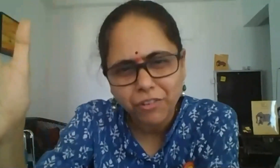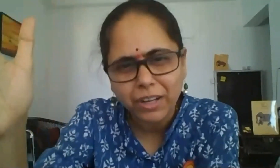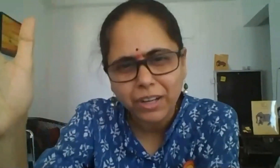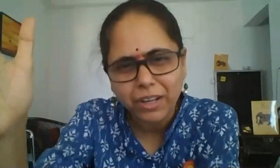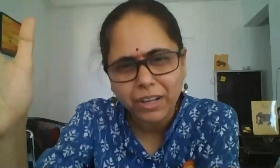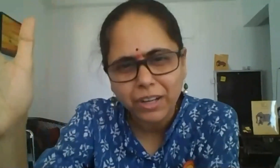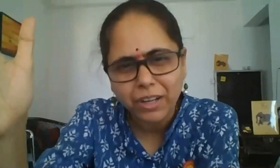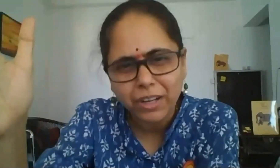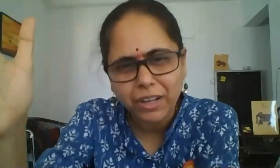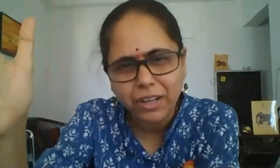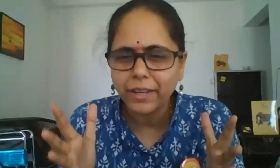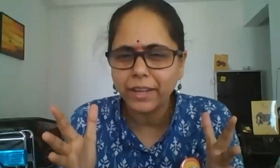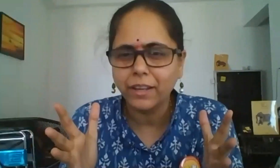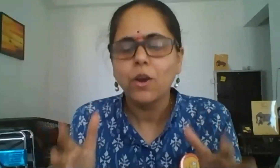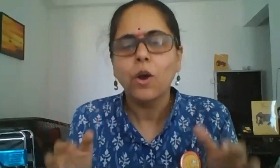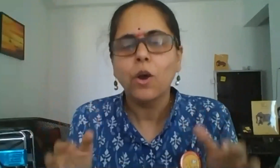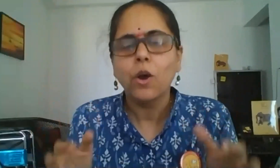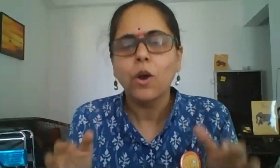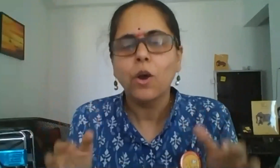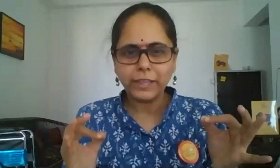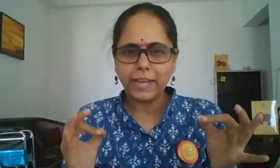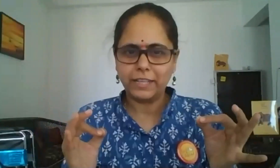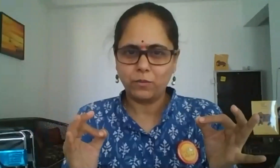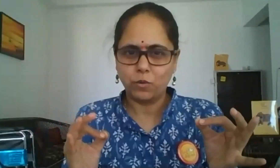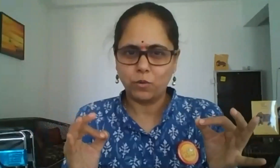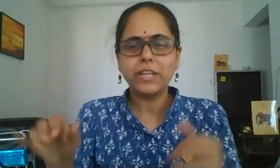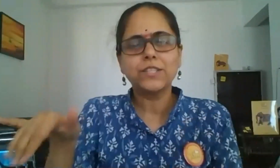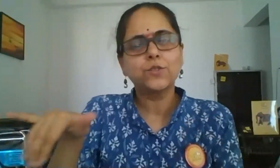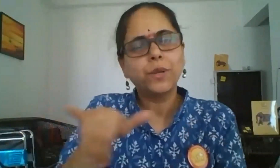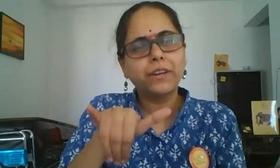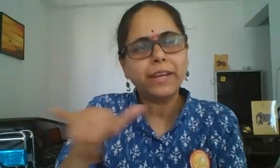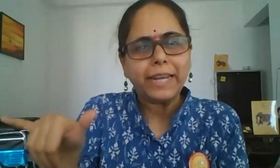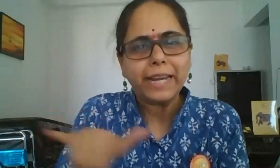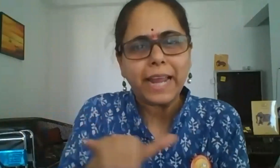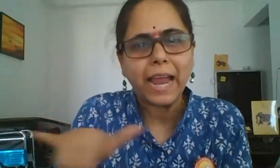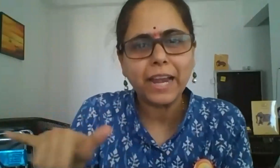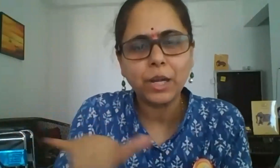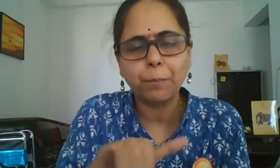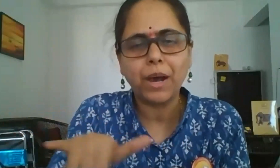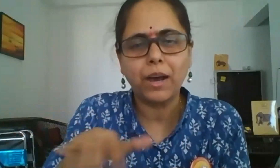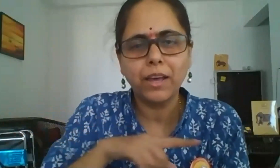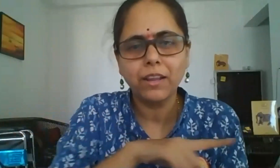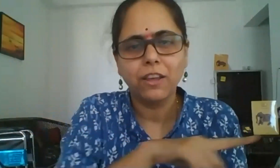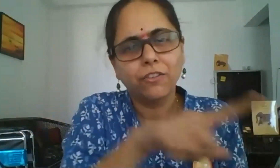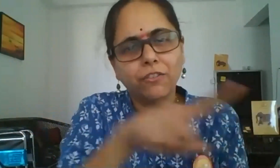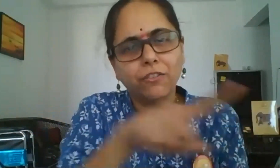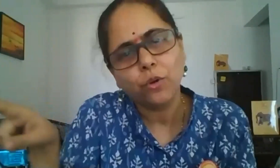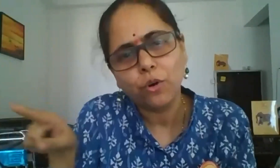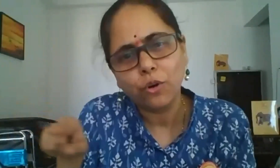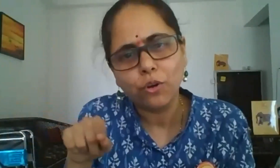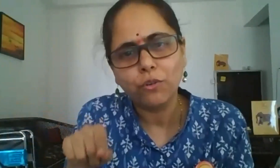differently inspiring. All that they want is to be treated at par with all of